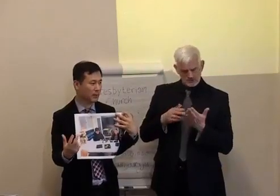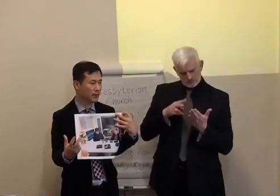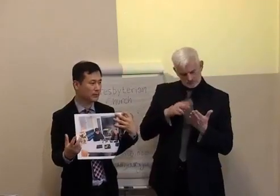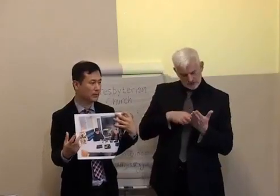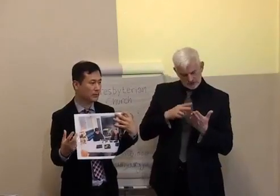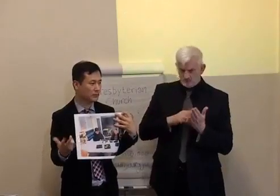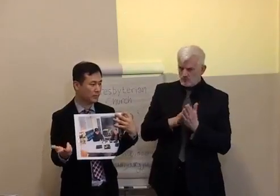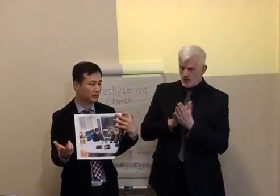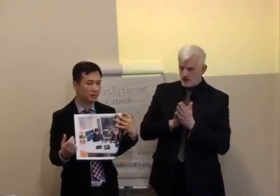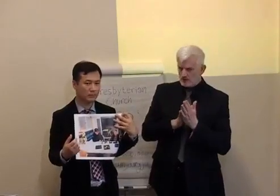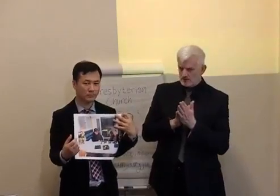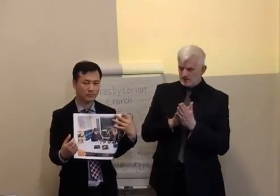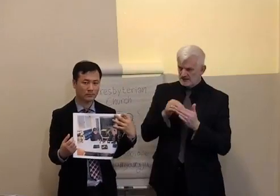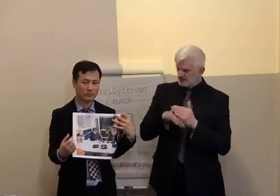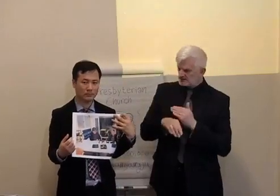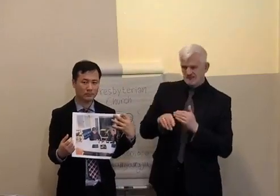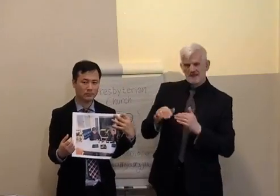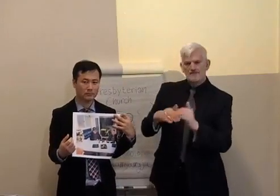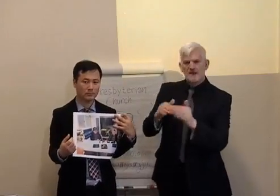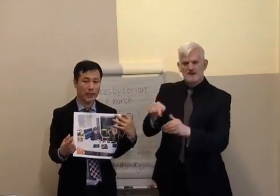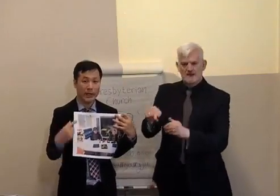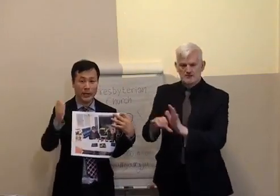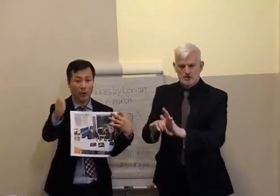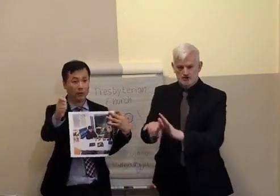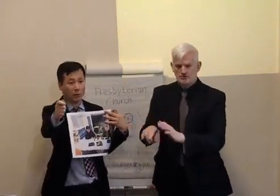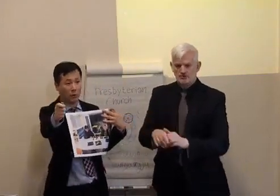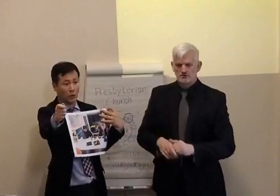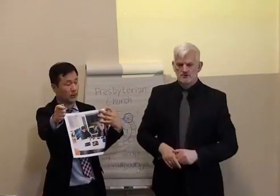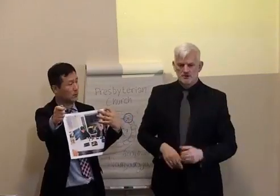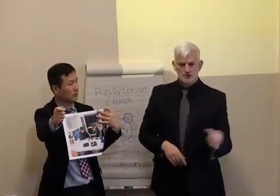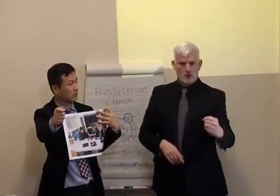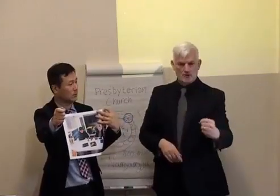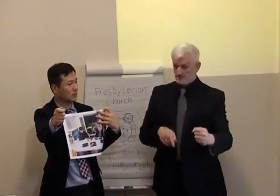place, chapel, he knocked the door.